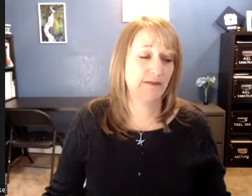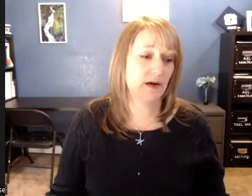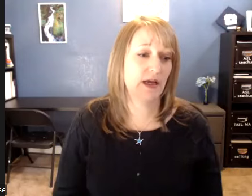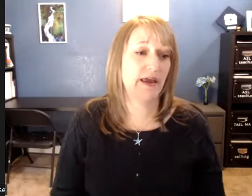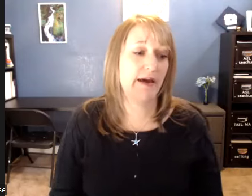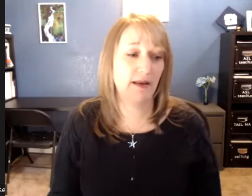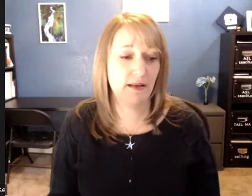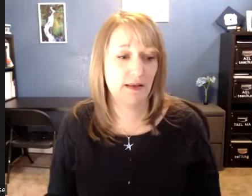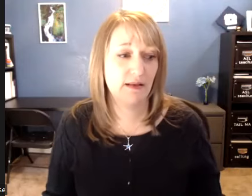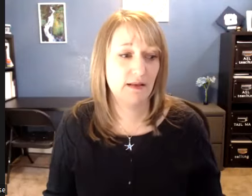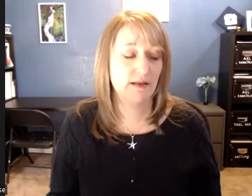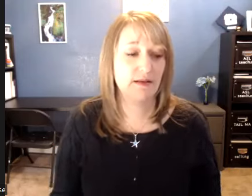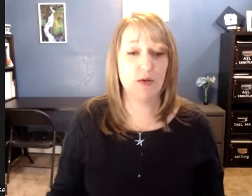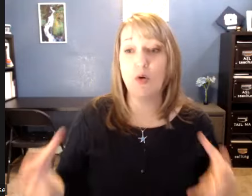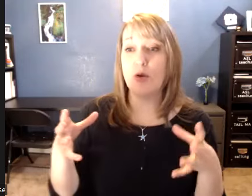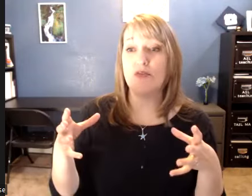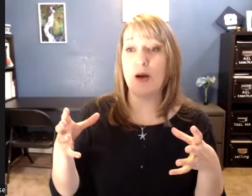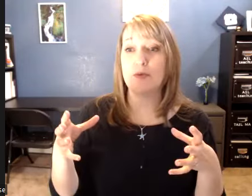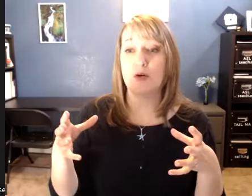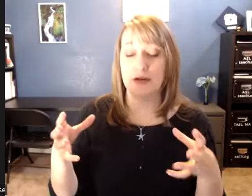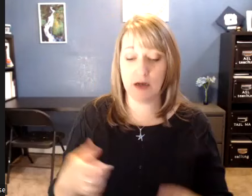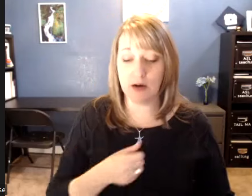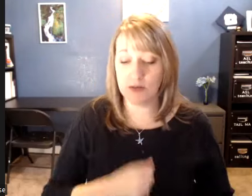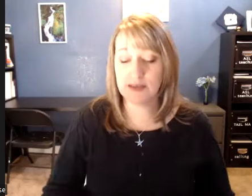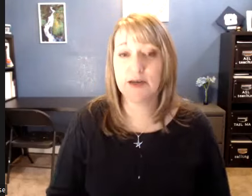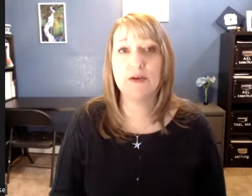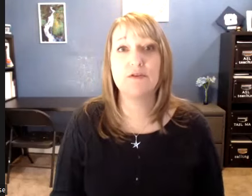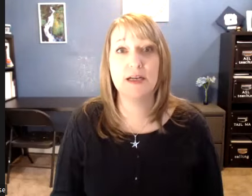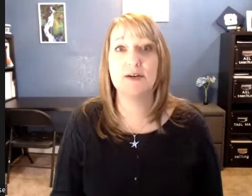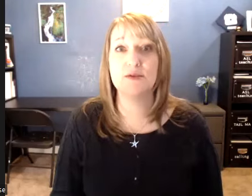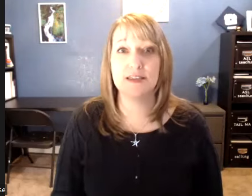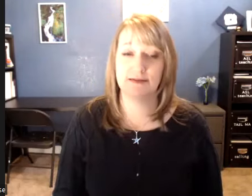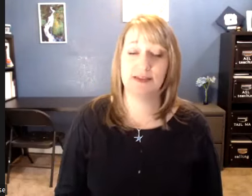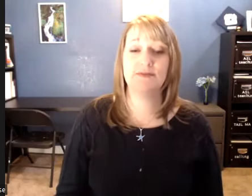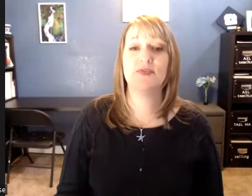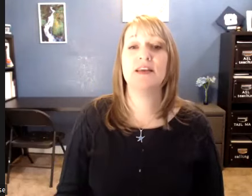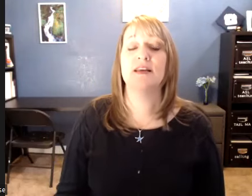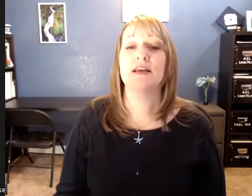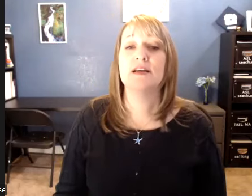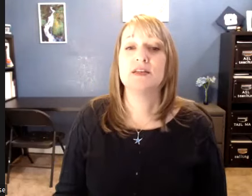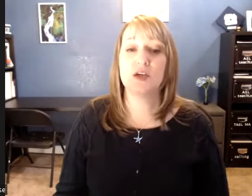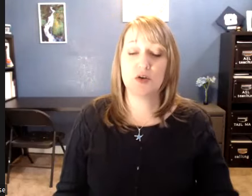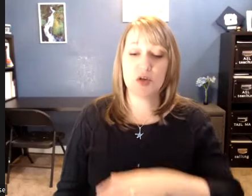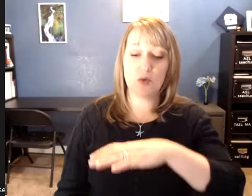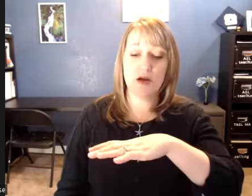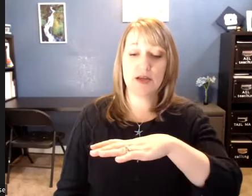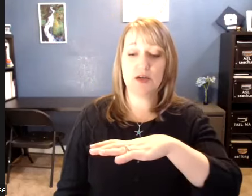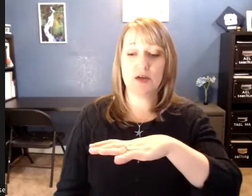whatever, I had a whole bowl of popcorn and uh-oh, looks like we've run out, right? So you want